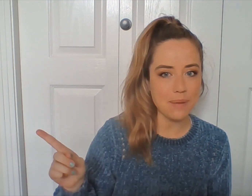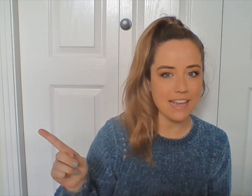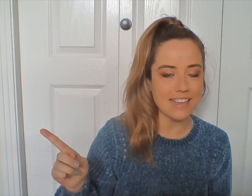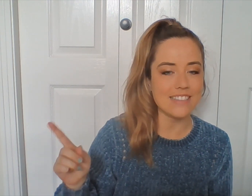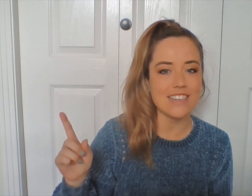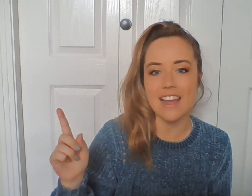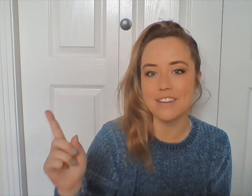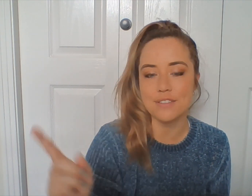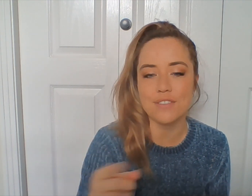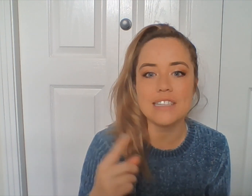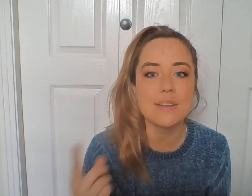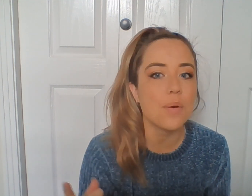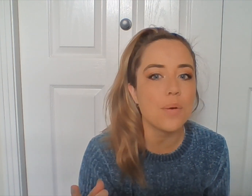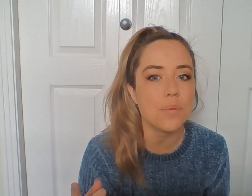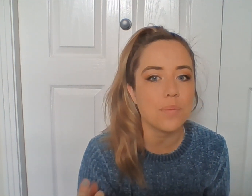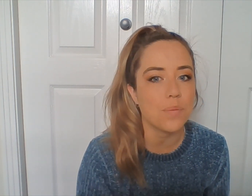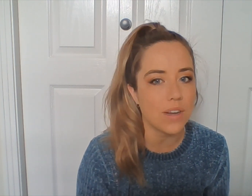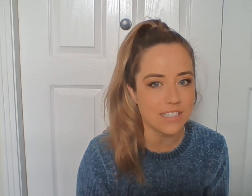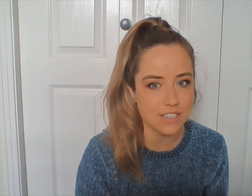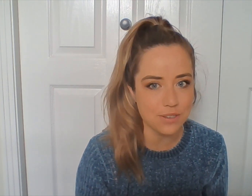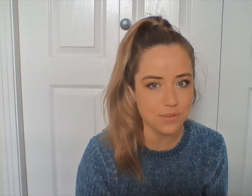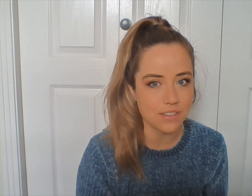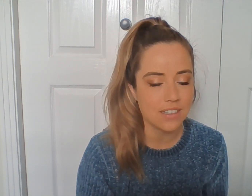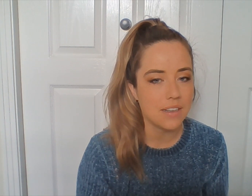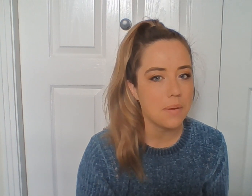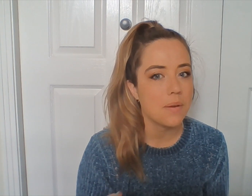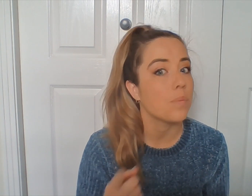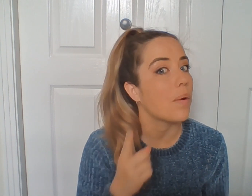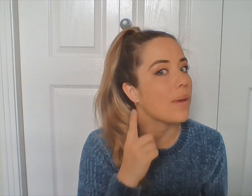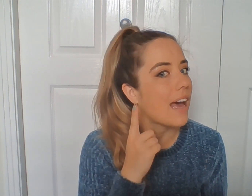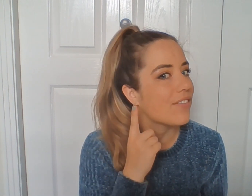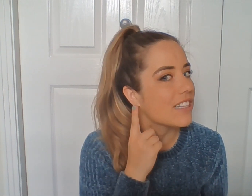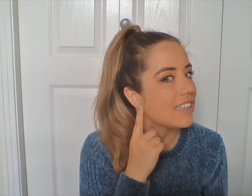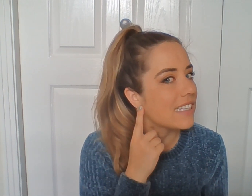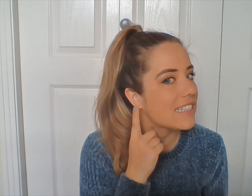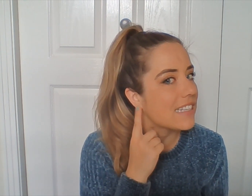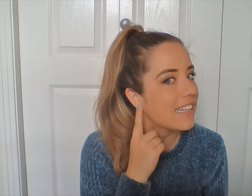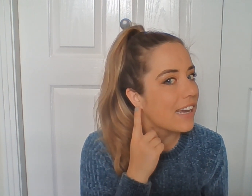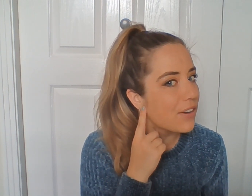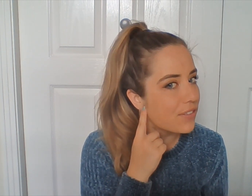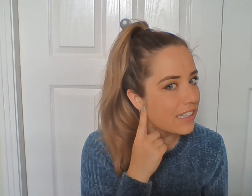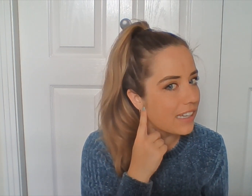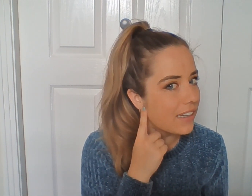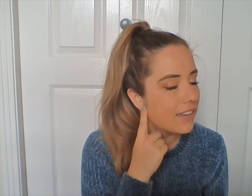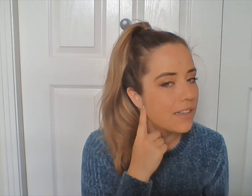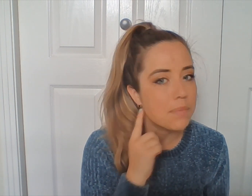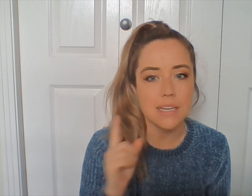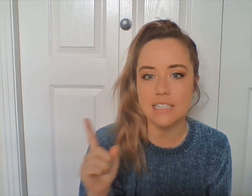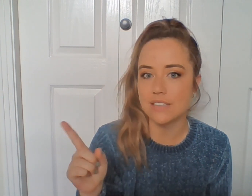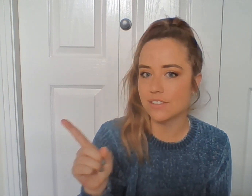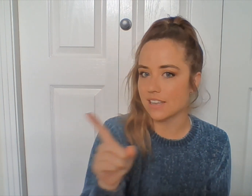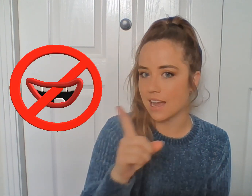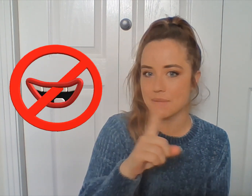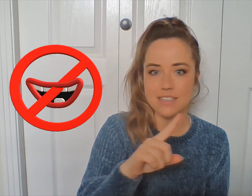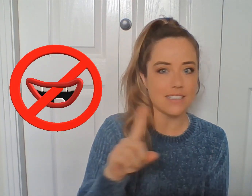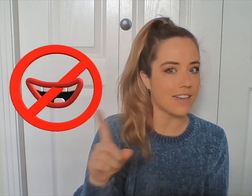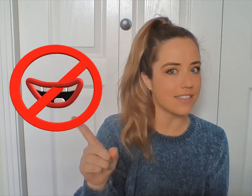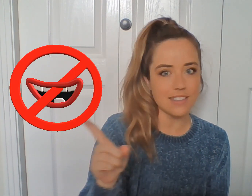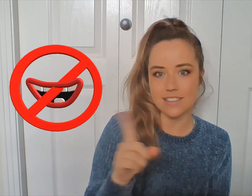Paige, and our friends at home what to do. But we have to listen carefully because if Simon doesn't